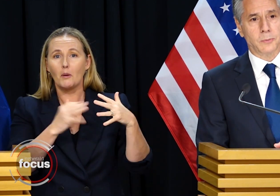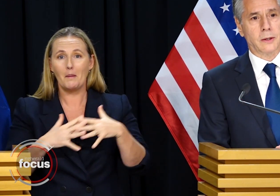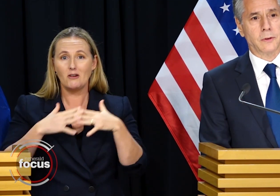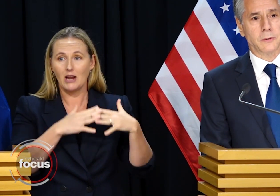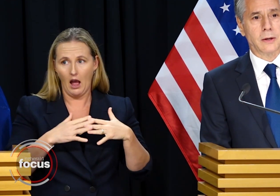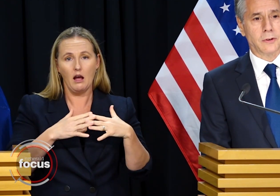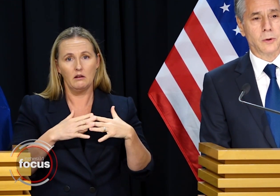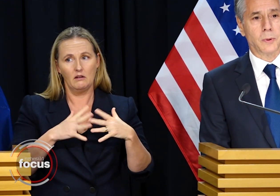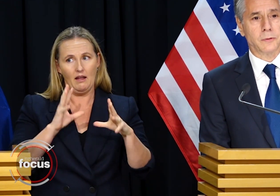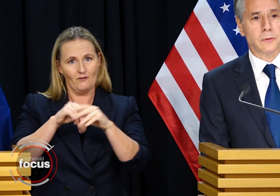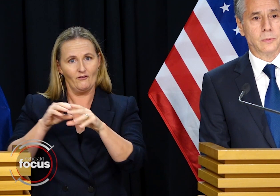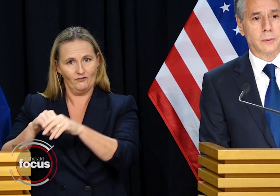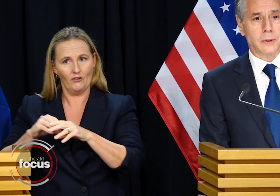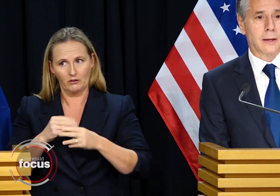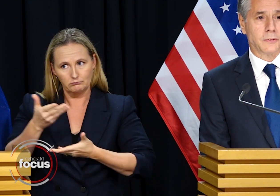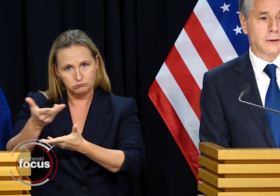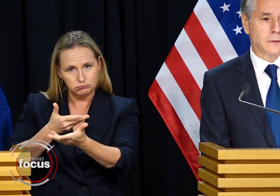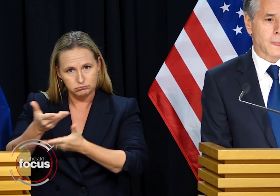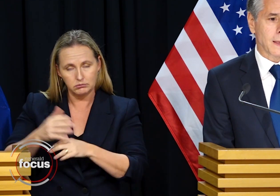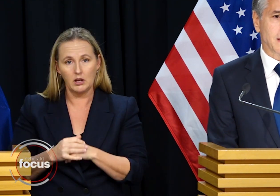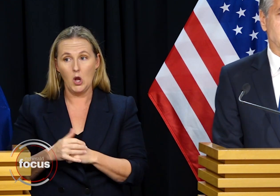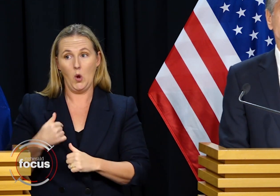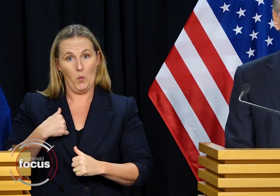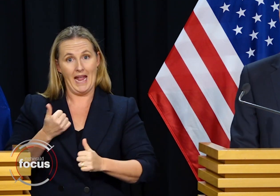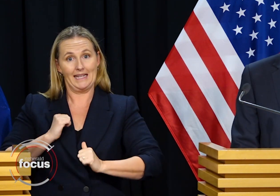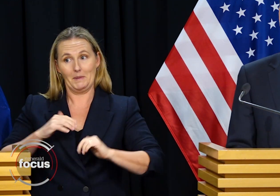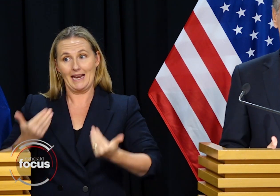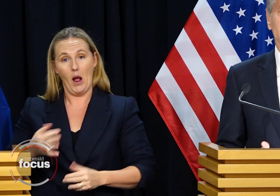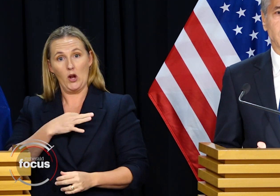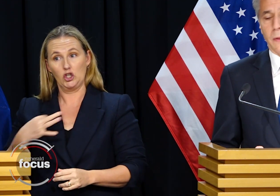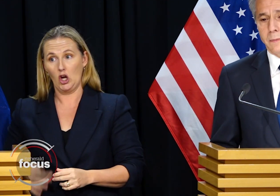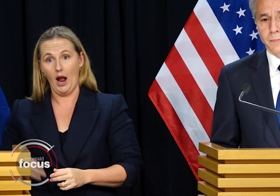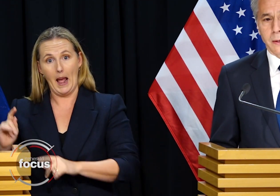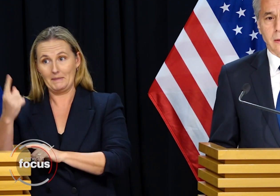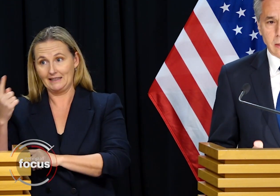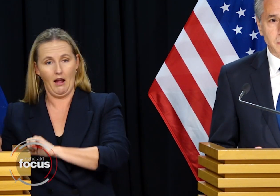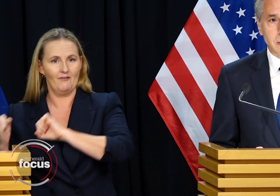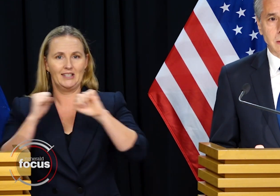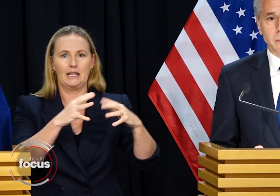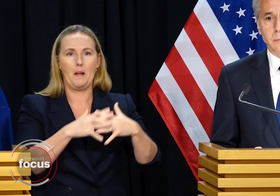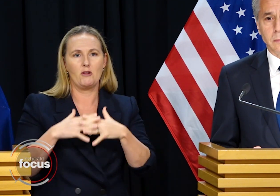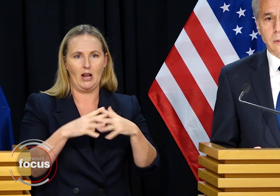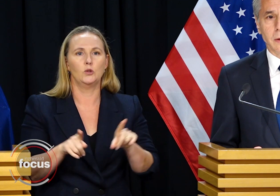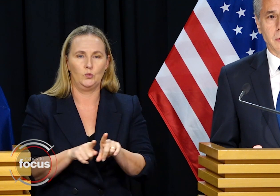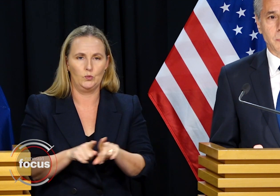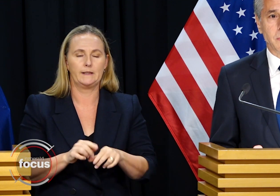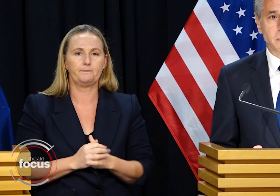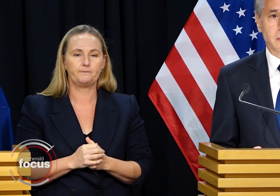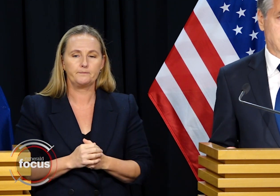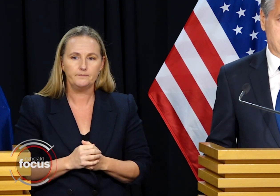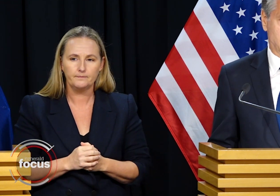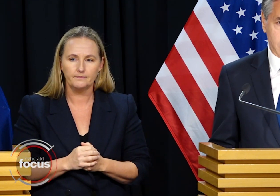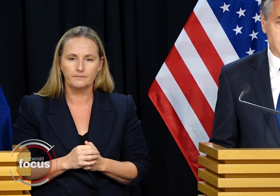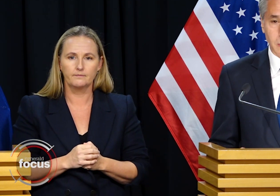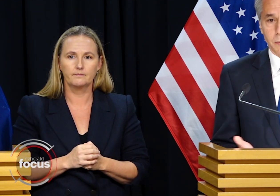follow. We expect Chinese counterparts to come to the United States. First and foremost, it's vital that, given the intense competition